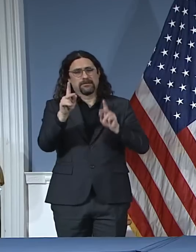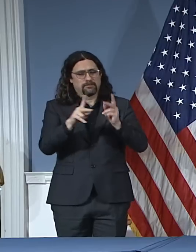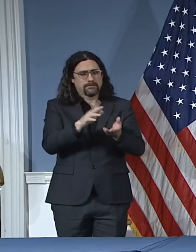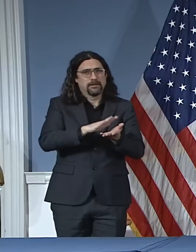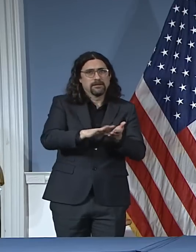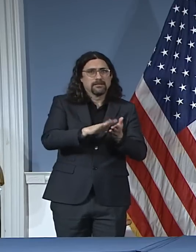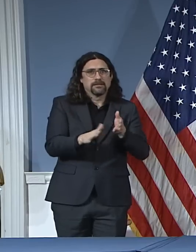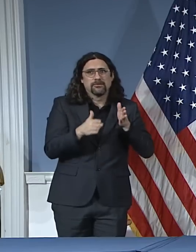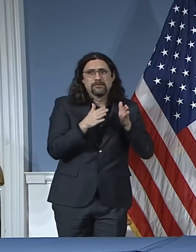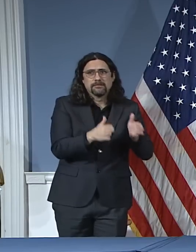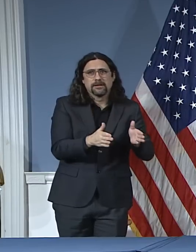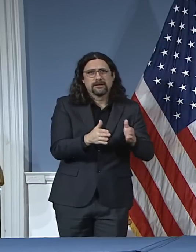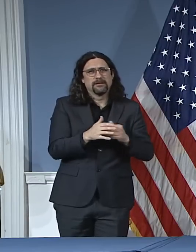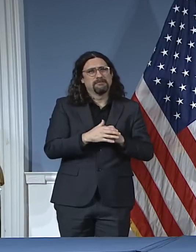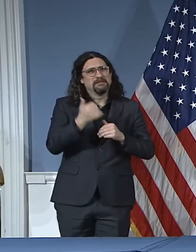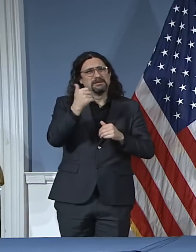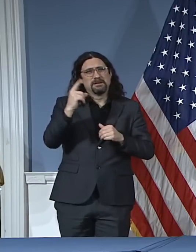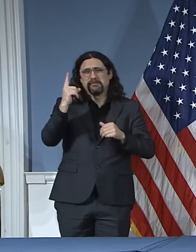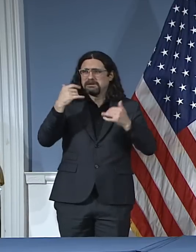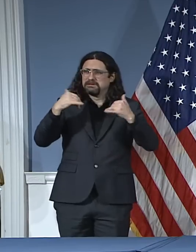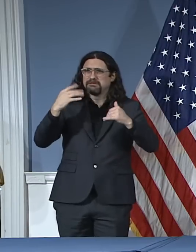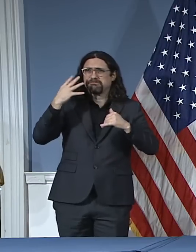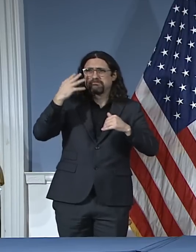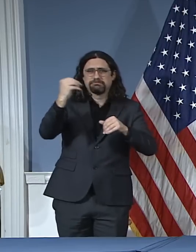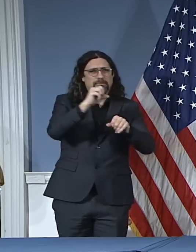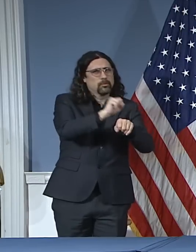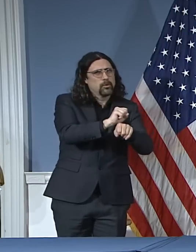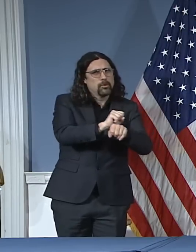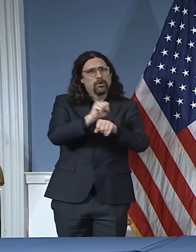them some extra gratitude, because they deserve it.